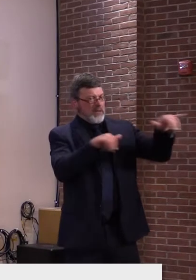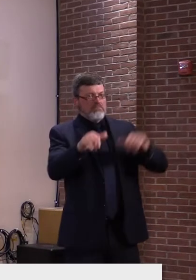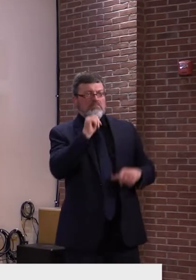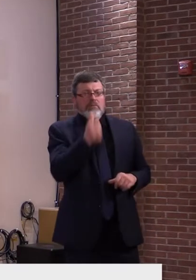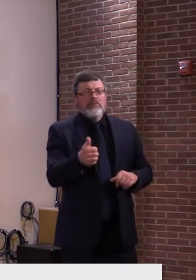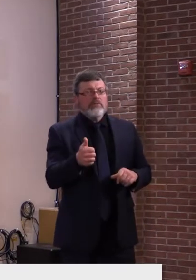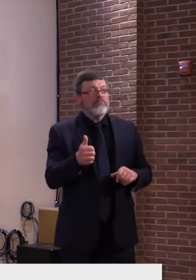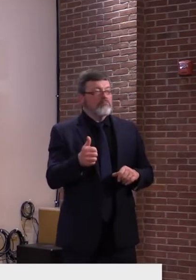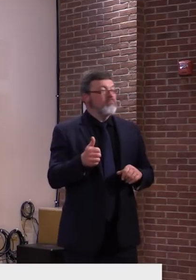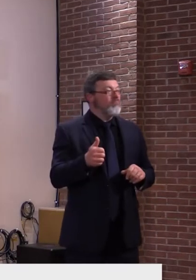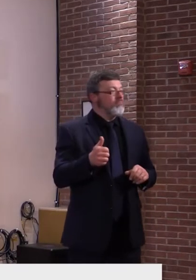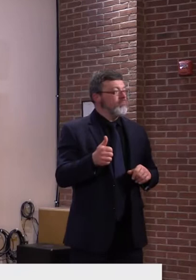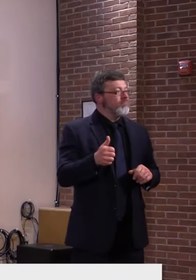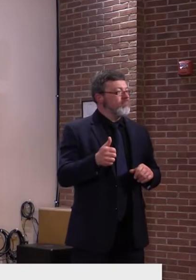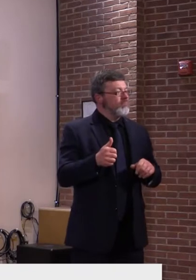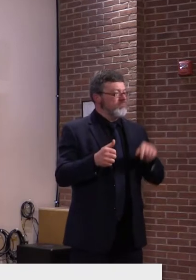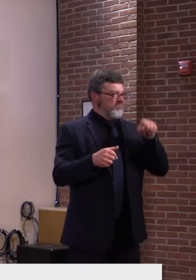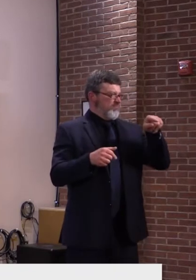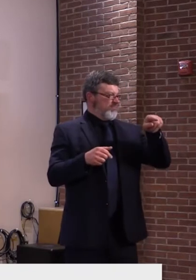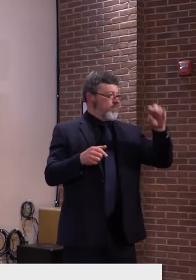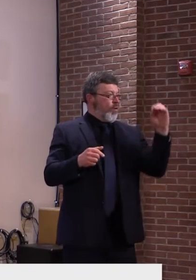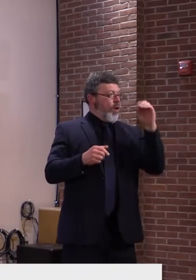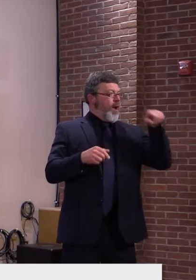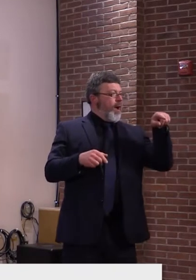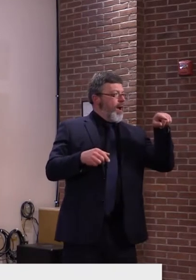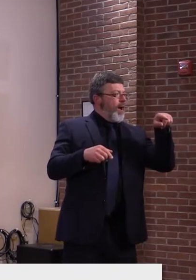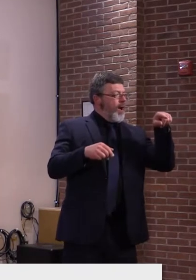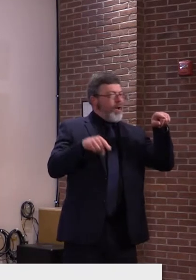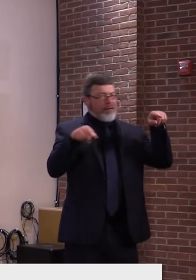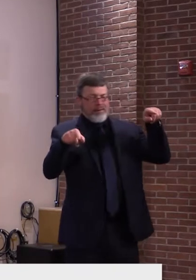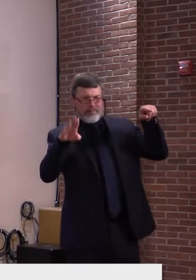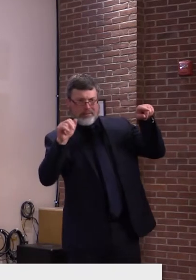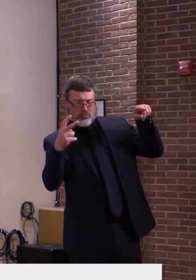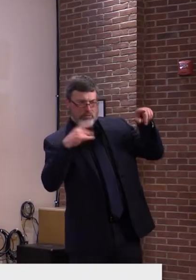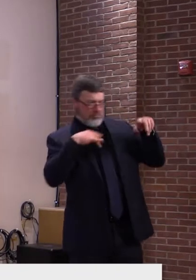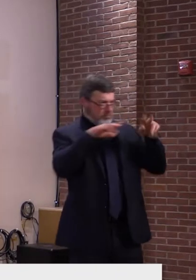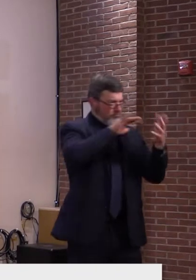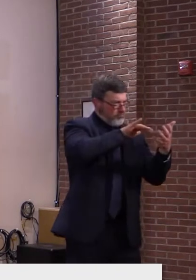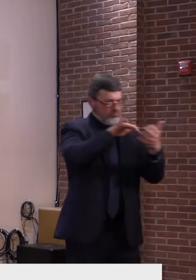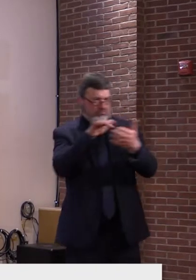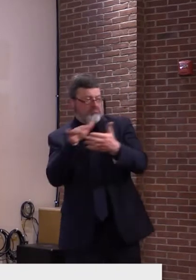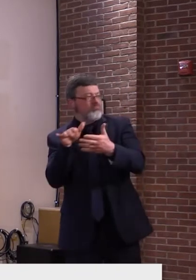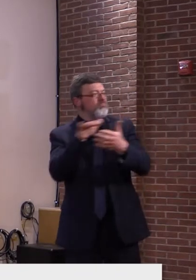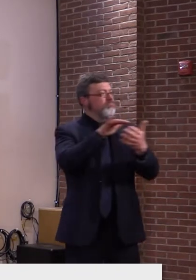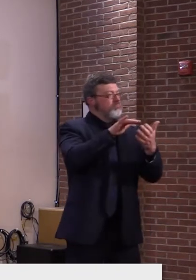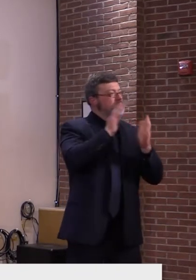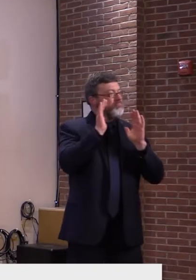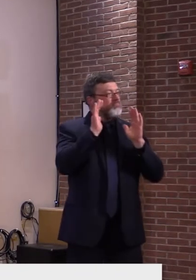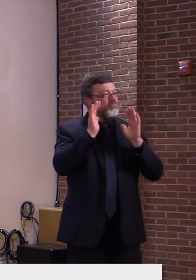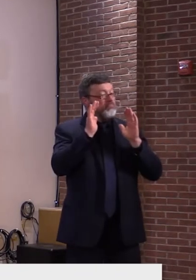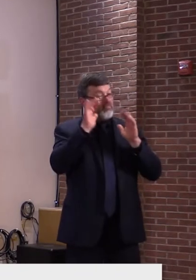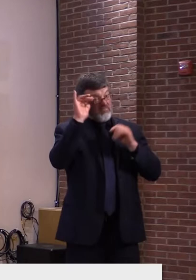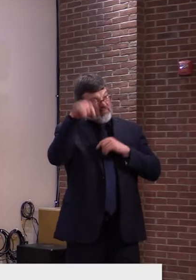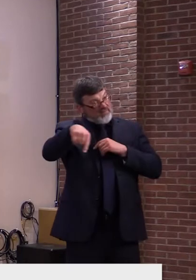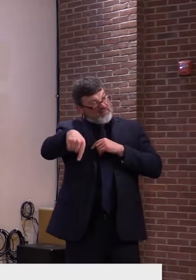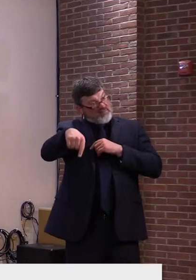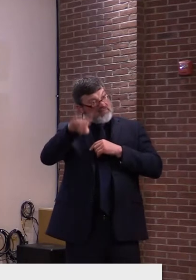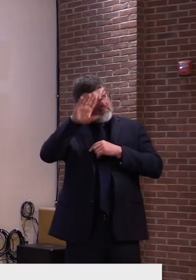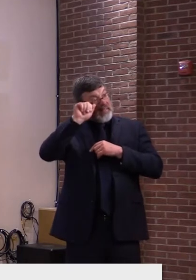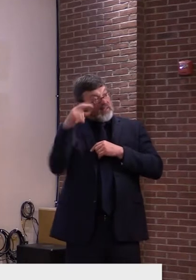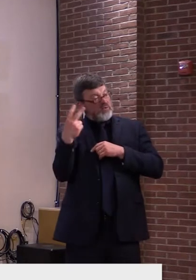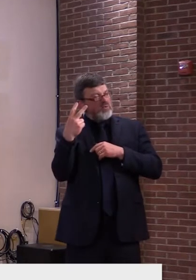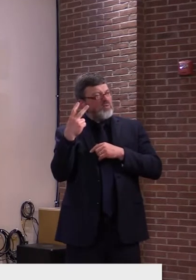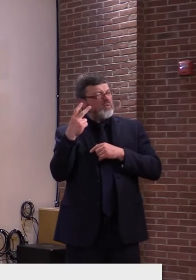BA2 phase of the pandemic. Now, Vermont continues to be in the top